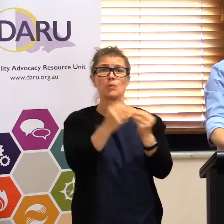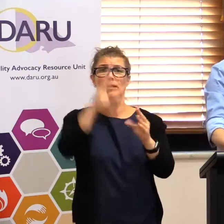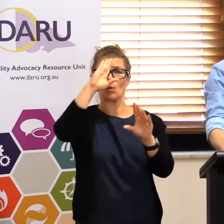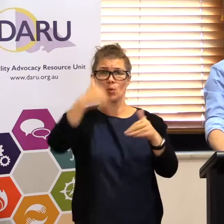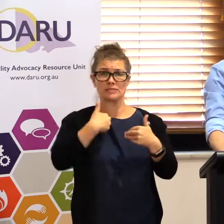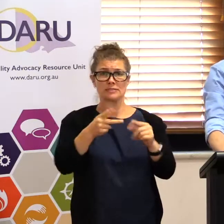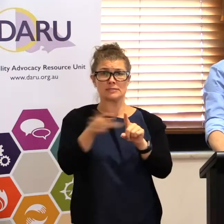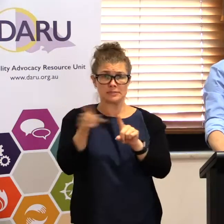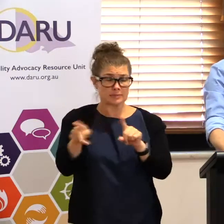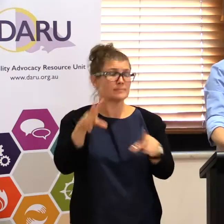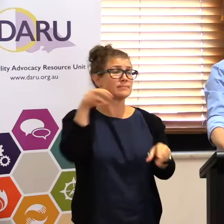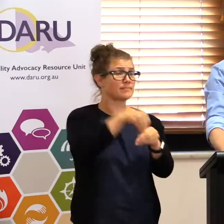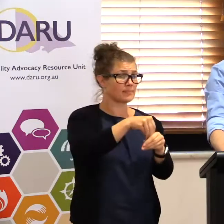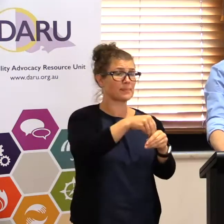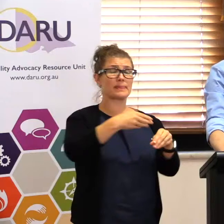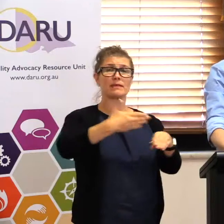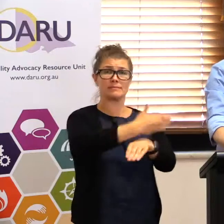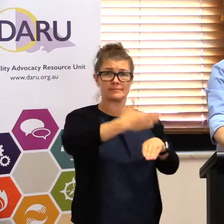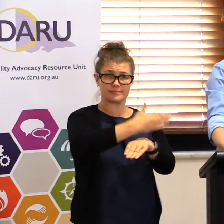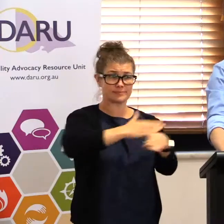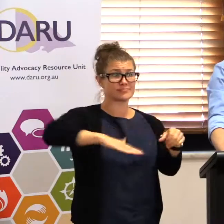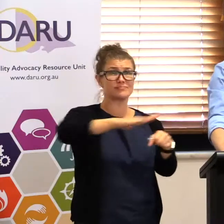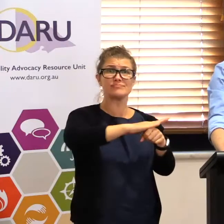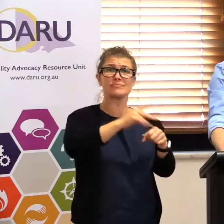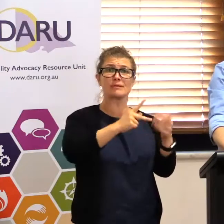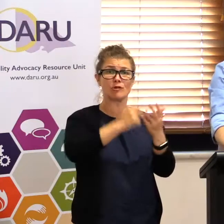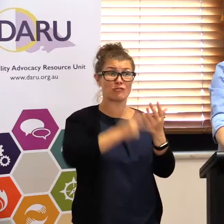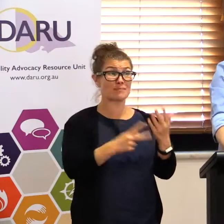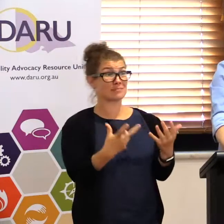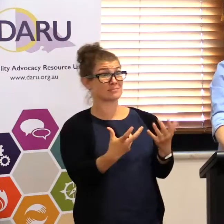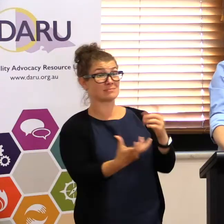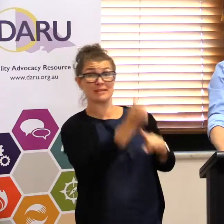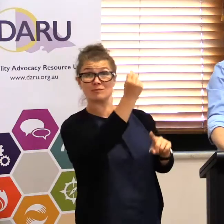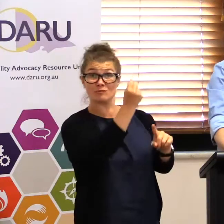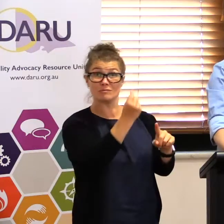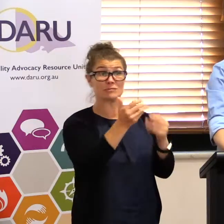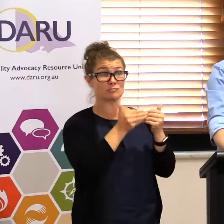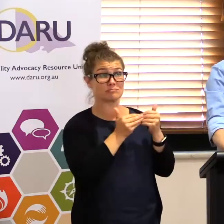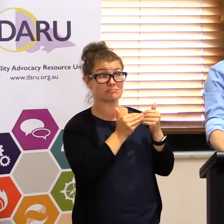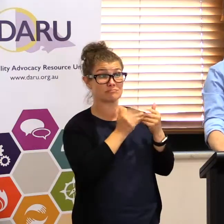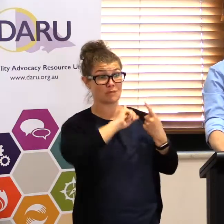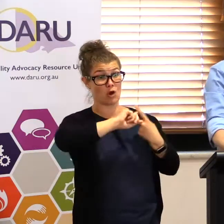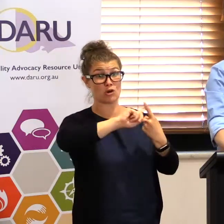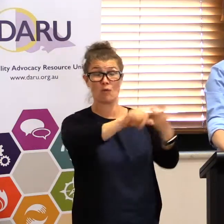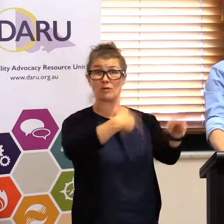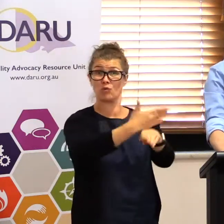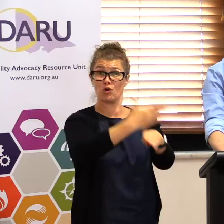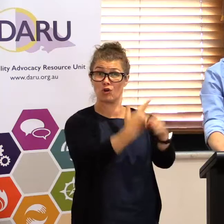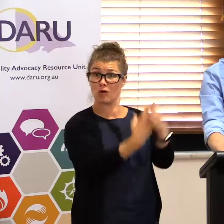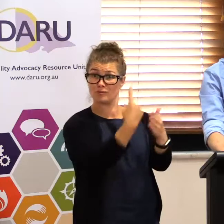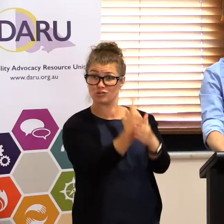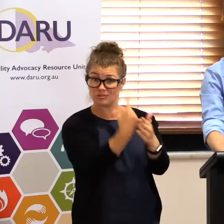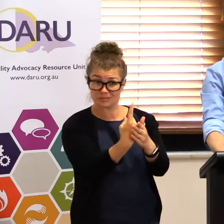that's been very successful. So just recently, some people who've gone through that program have gone on to get longer term employment opportunities in other